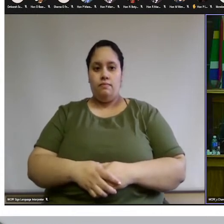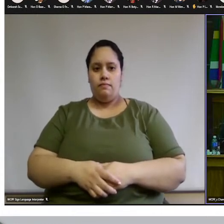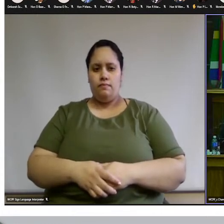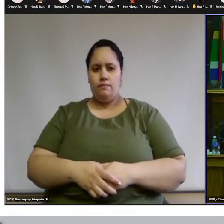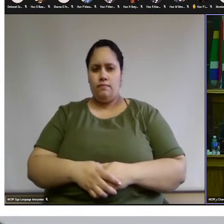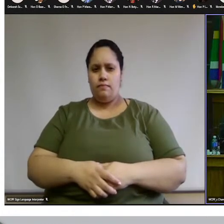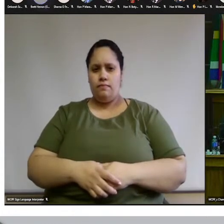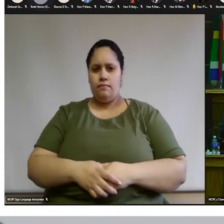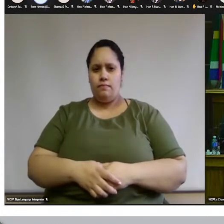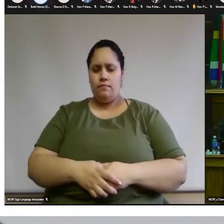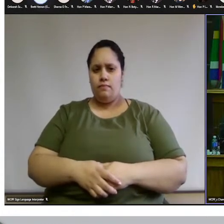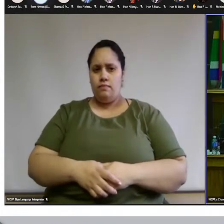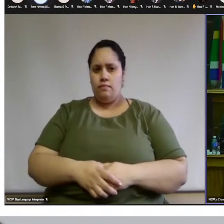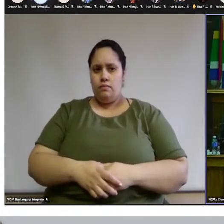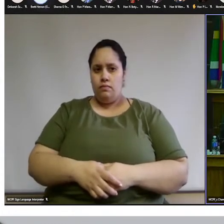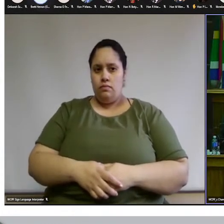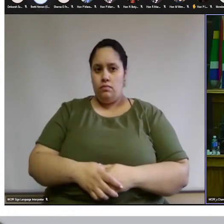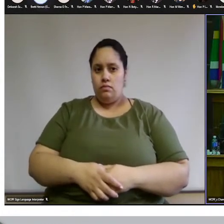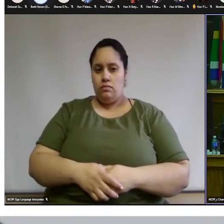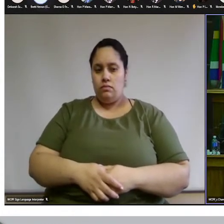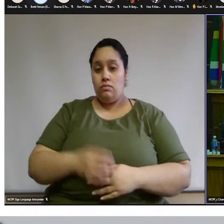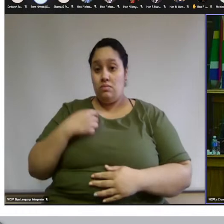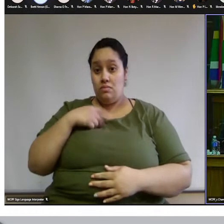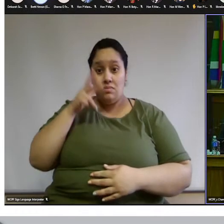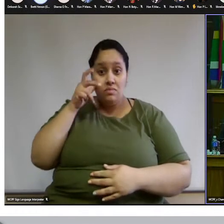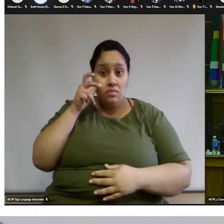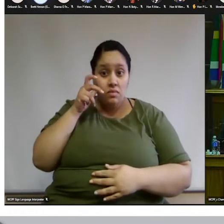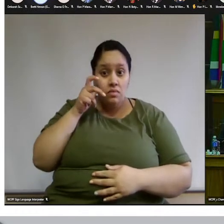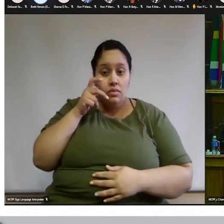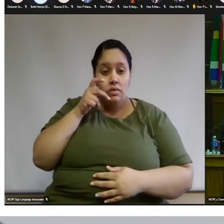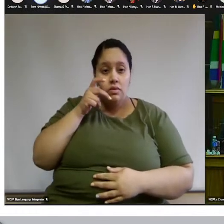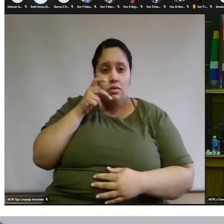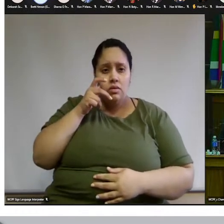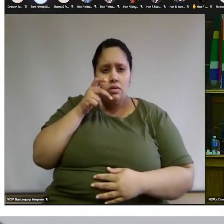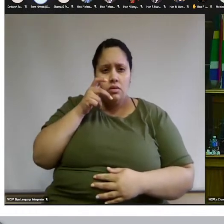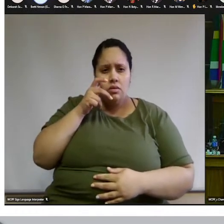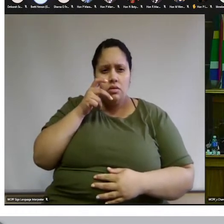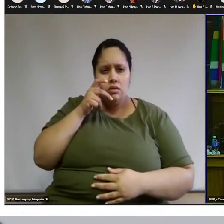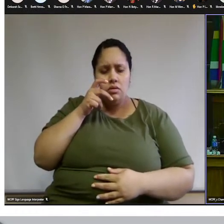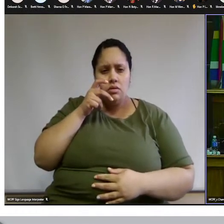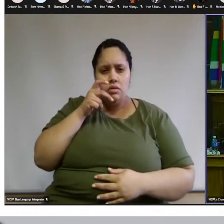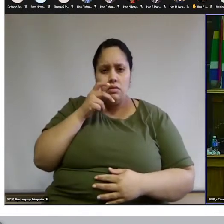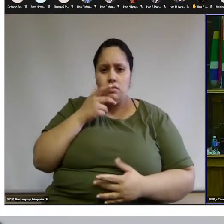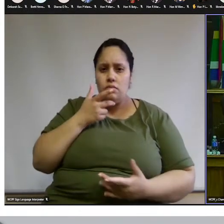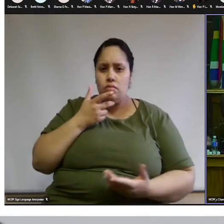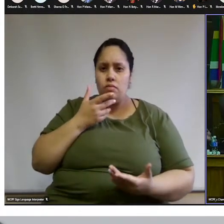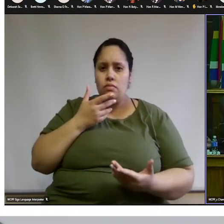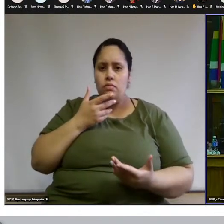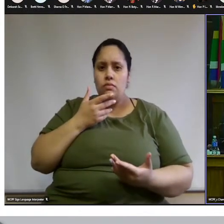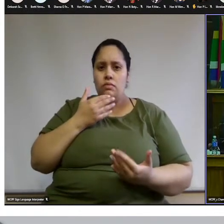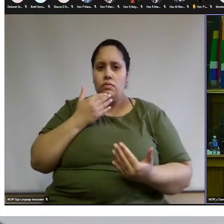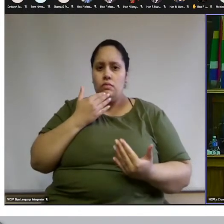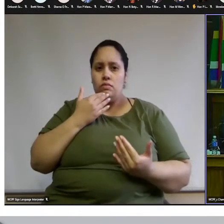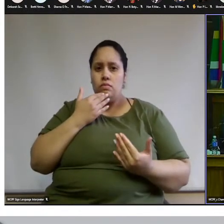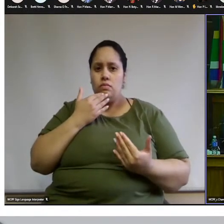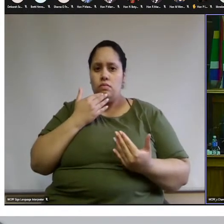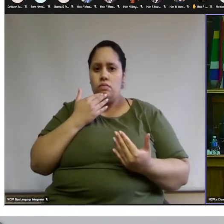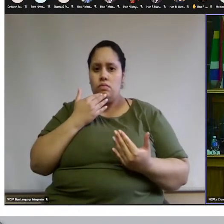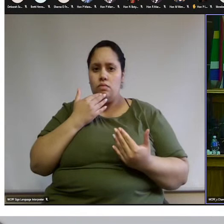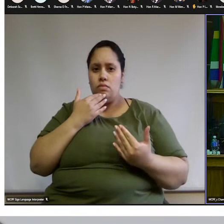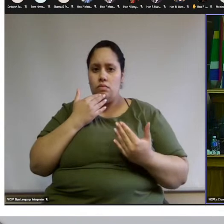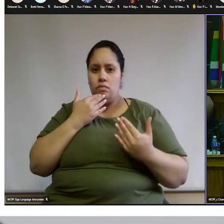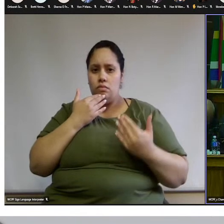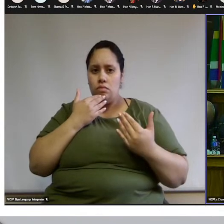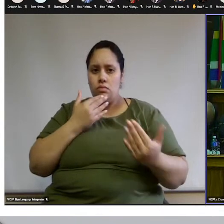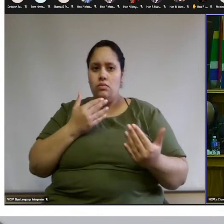David Speaker, can you hear me? I can hear you. Yes, I have a declaration, thank you. Okay, thank you very much. I assume that